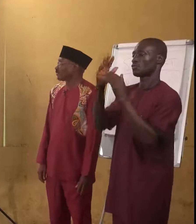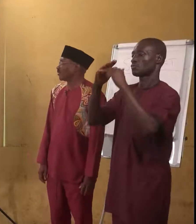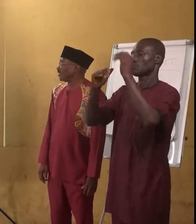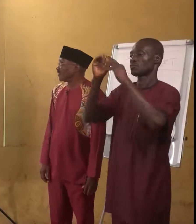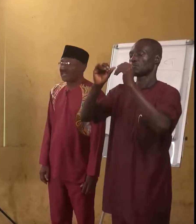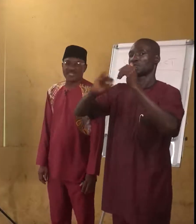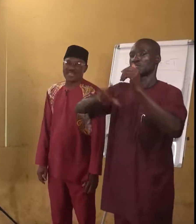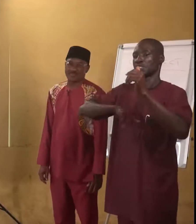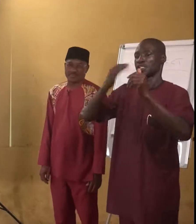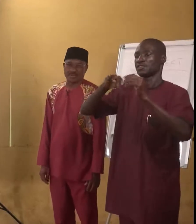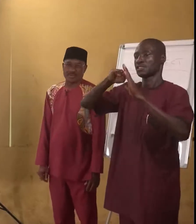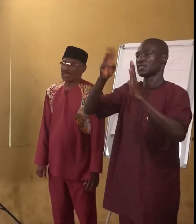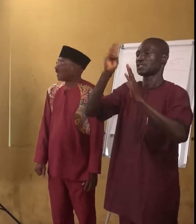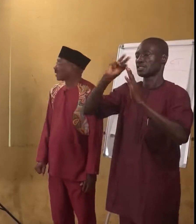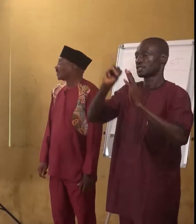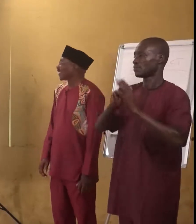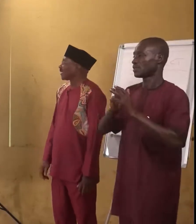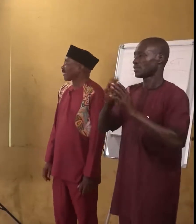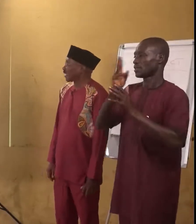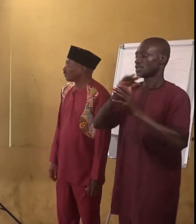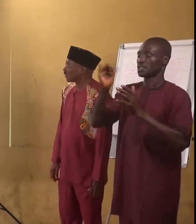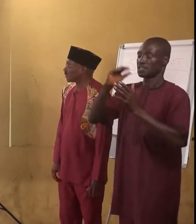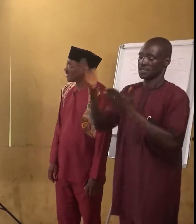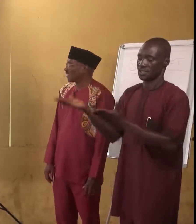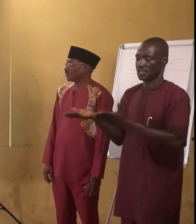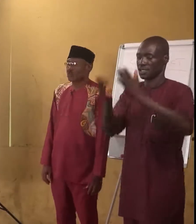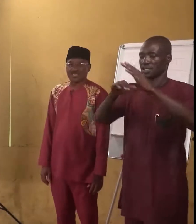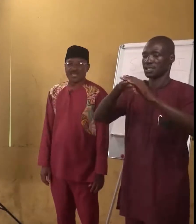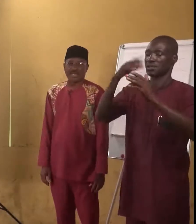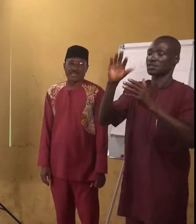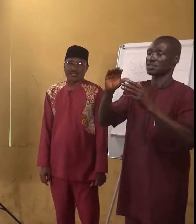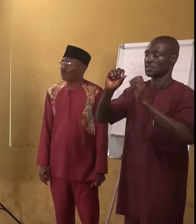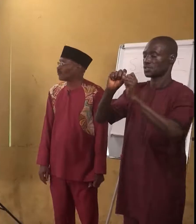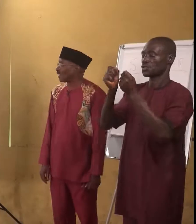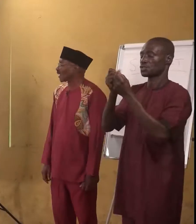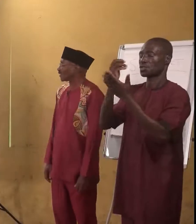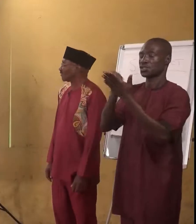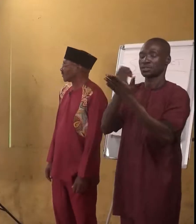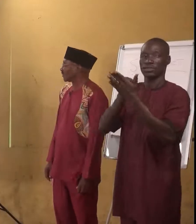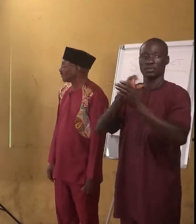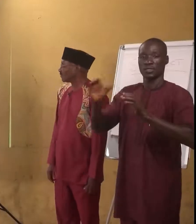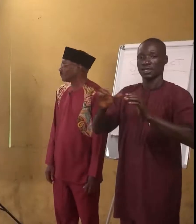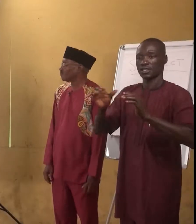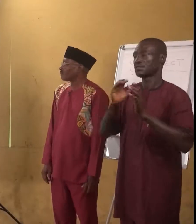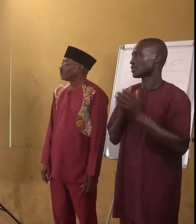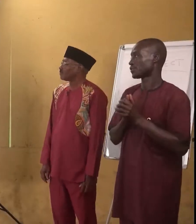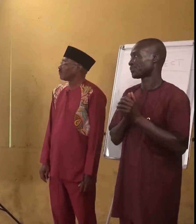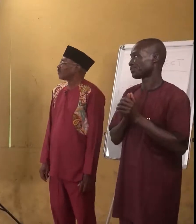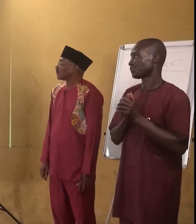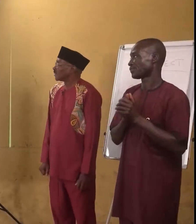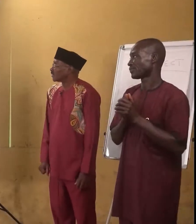with people living in them, and they carry out their social and economic activities.